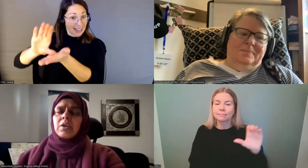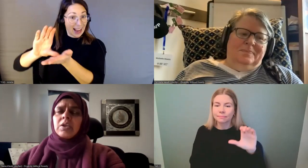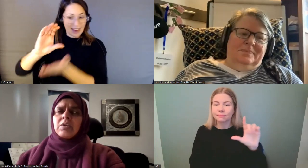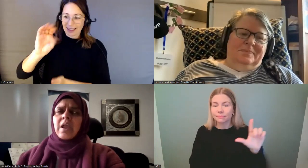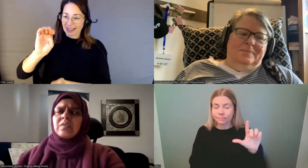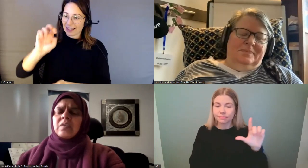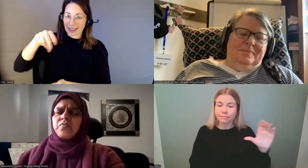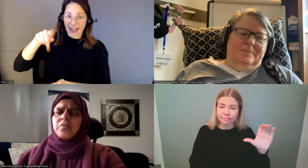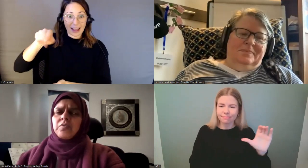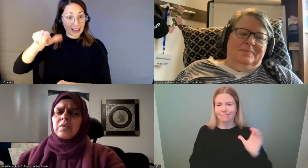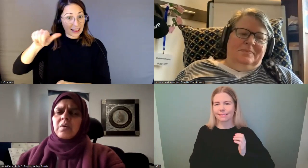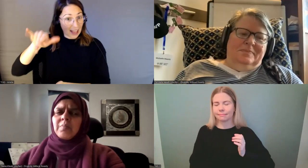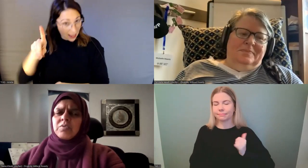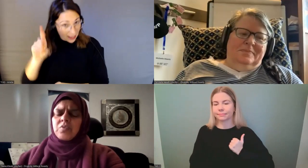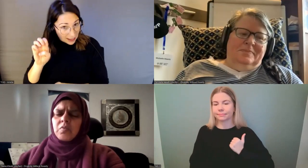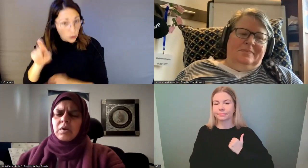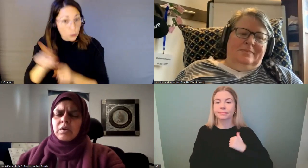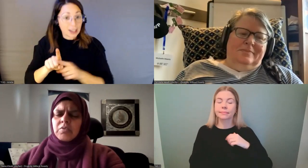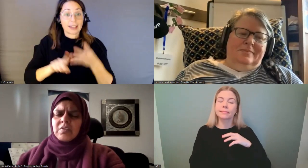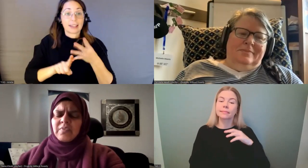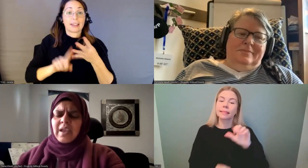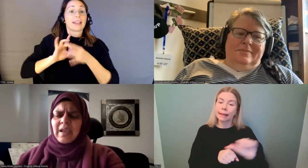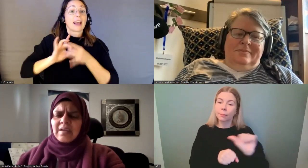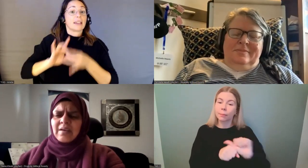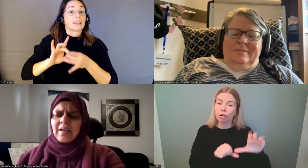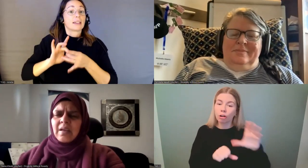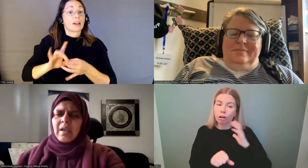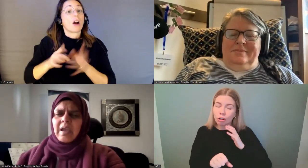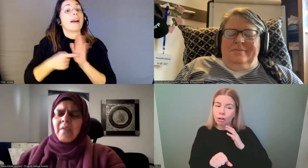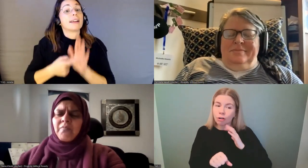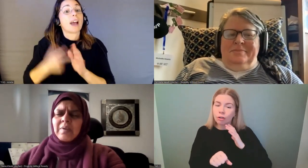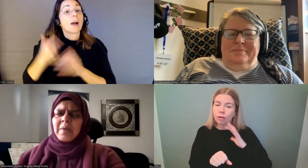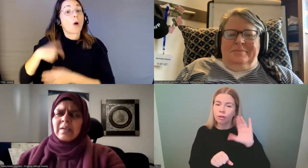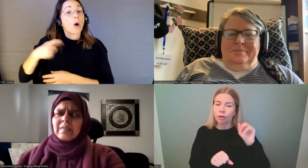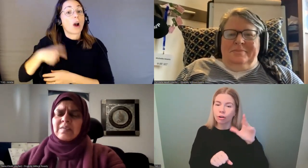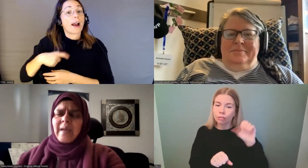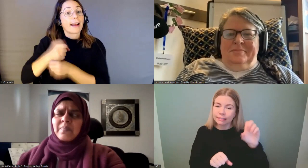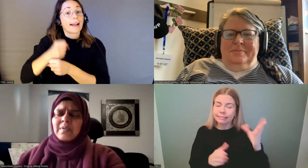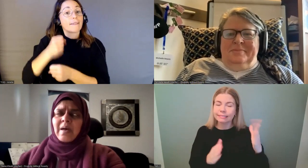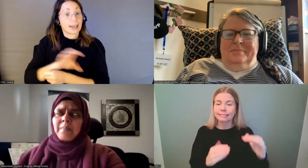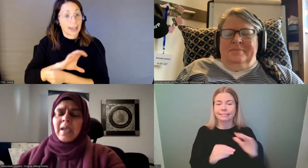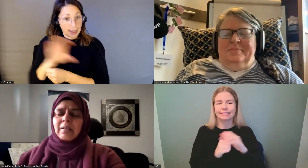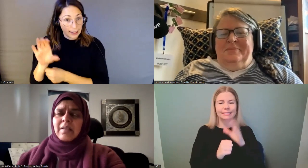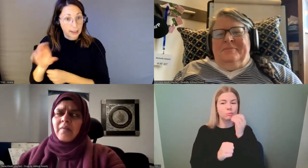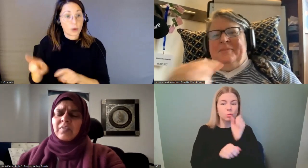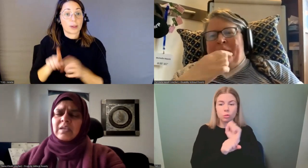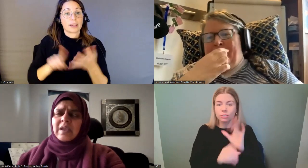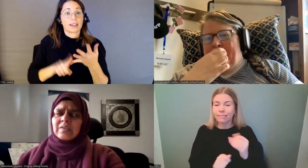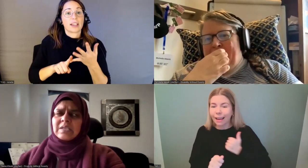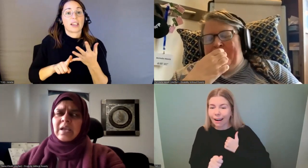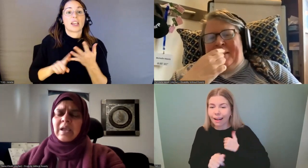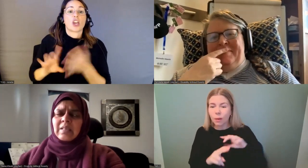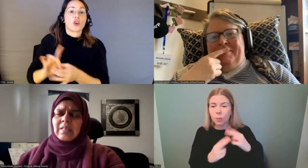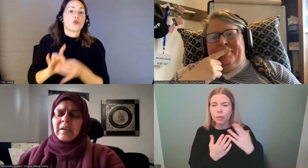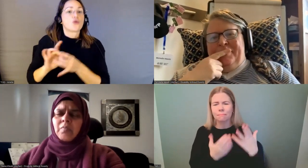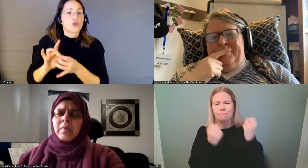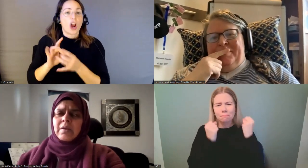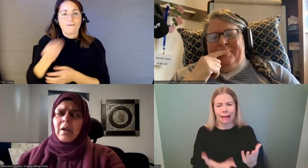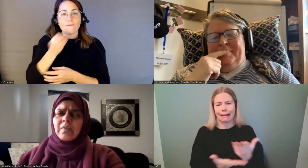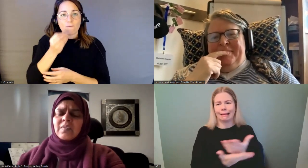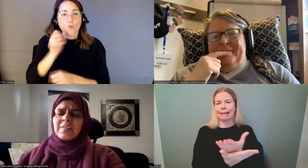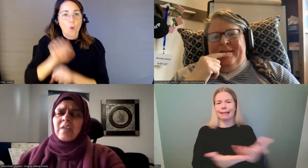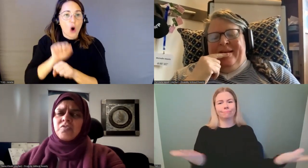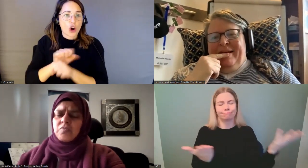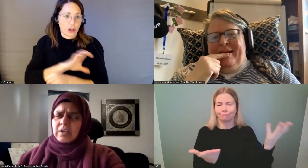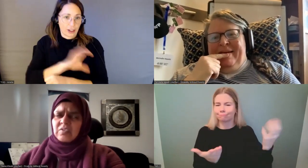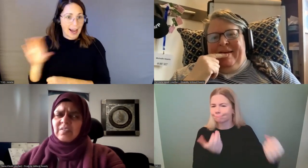and United Food and Commercial Workers of Canada. Everybody steps up and loves the idea. And there we